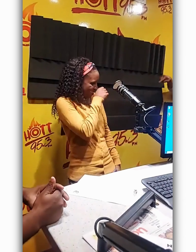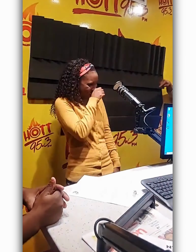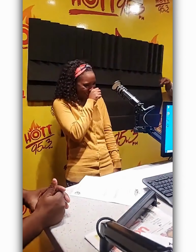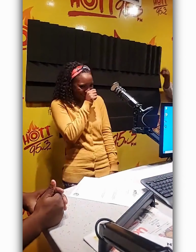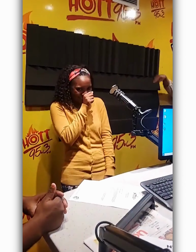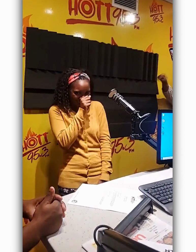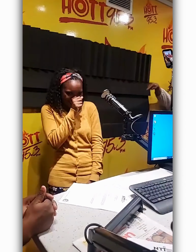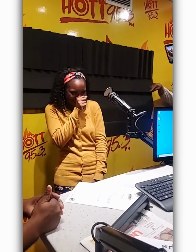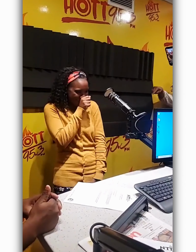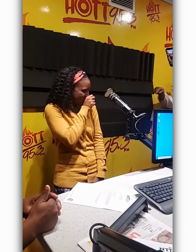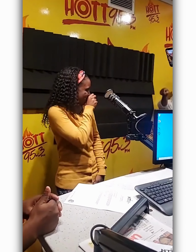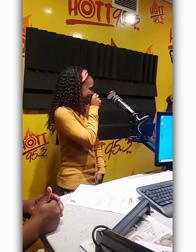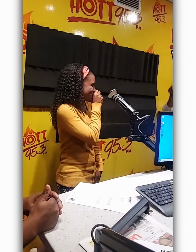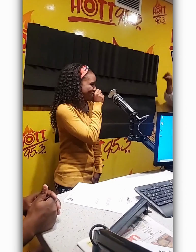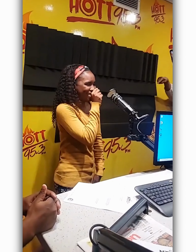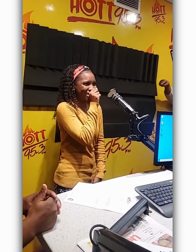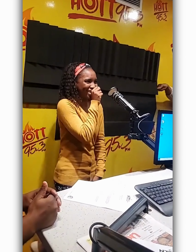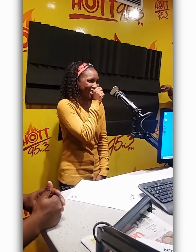But in here, everybody here pointing. Like, I'm